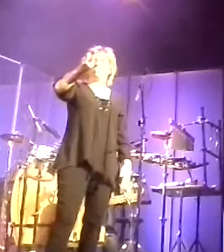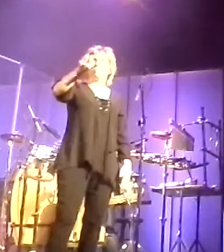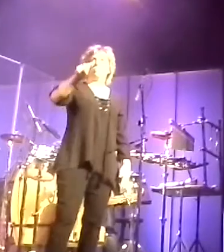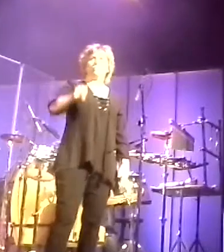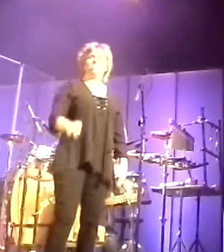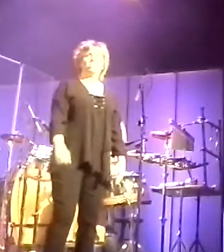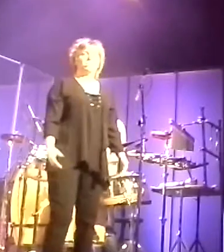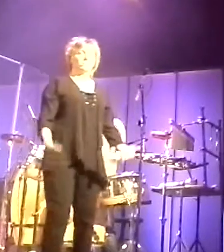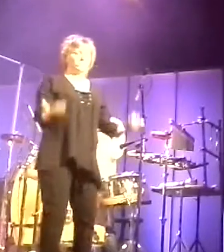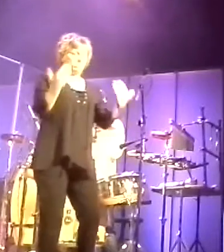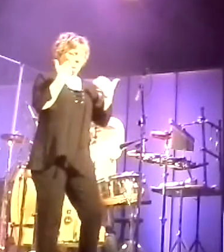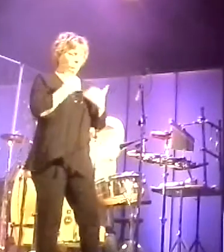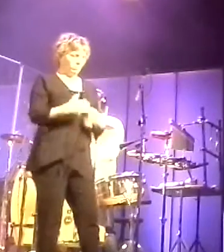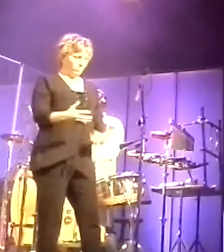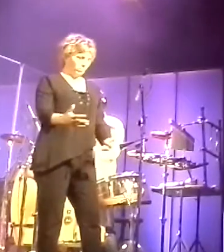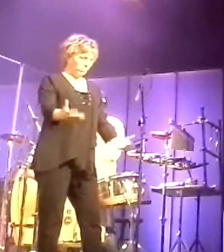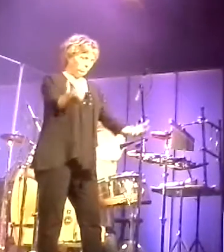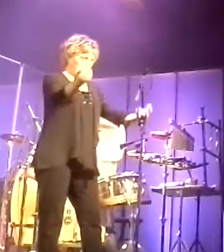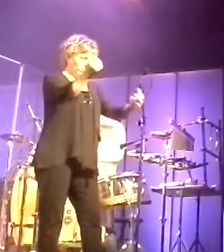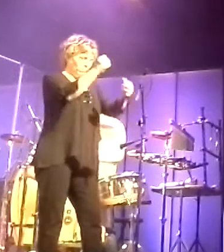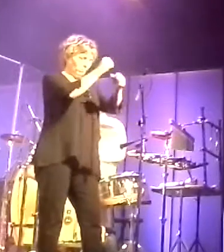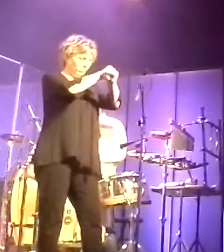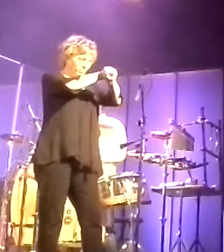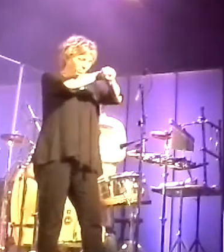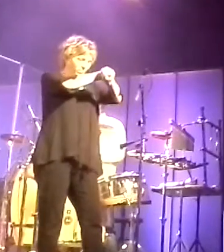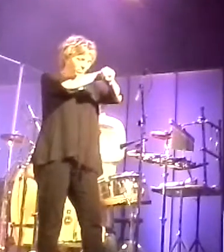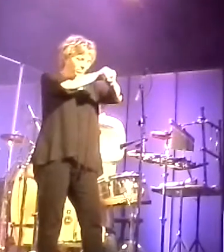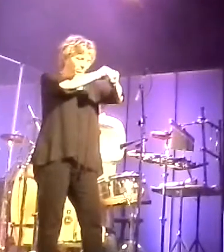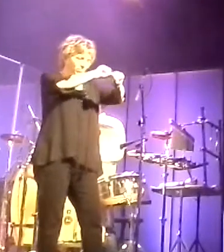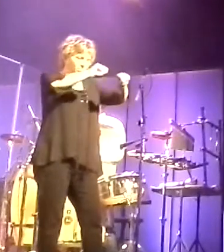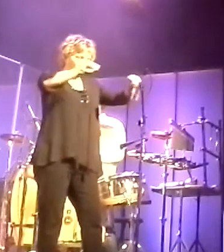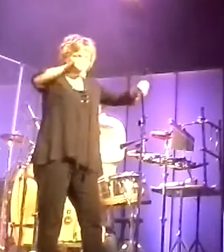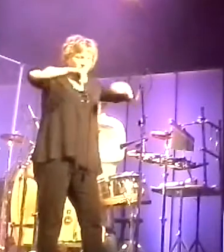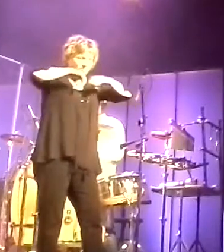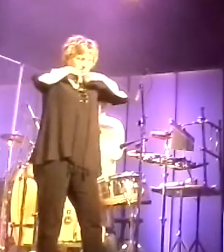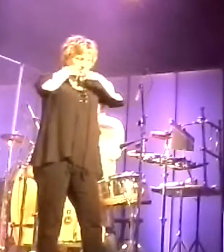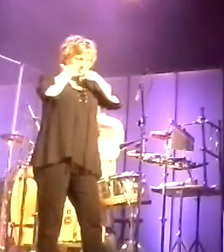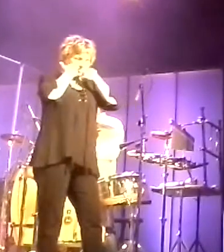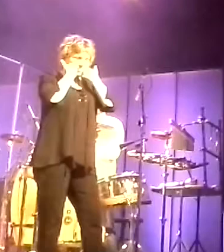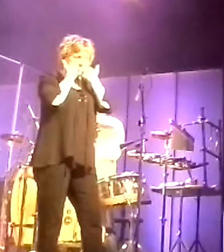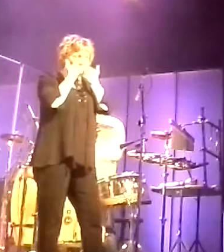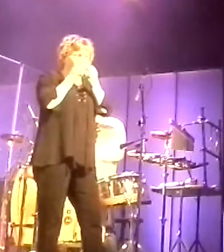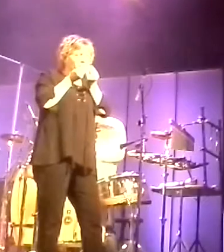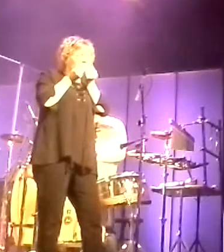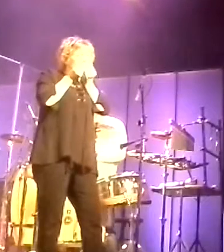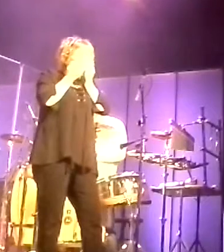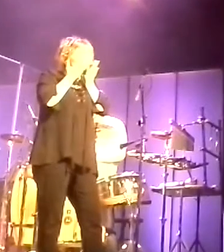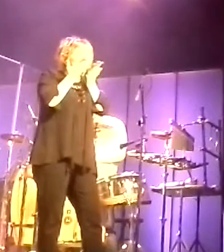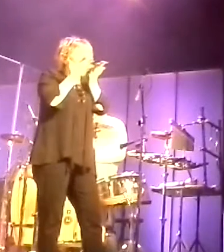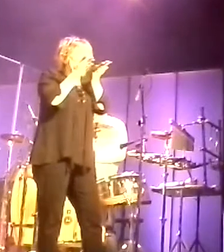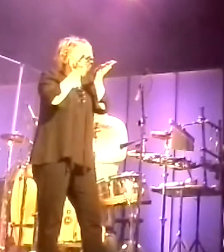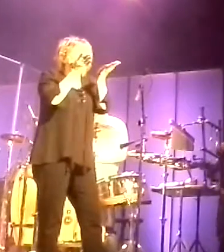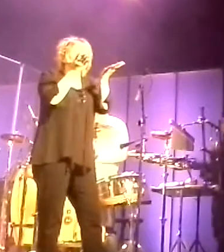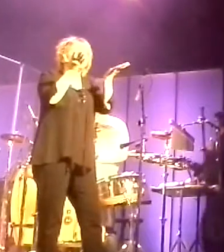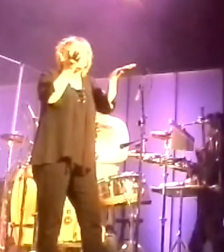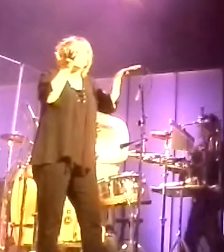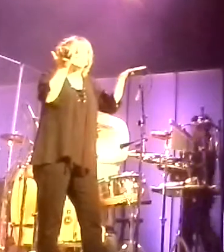sweetest of loves, when my heart becomes free and my shame